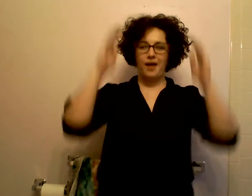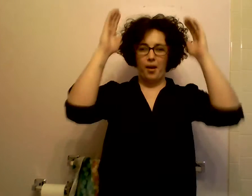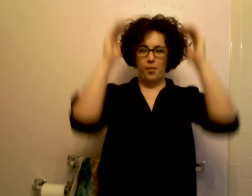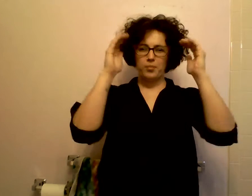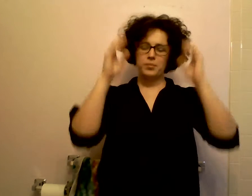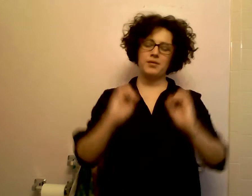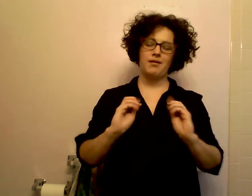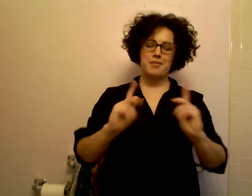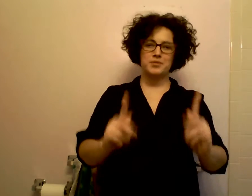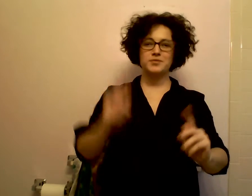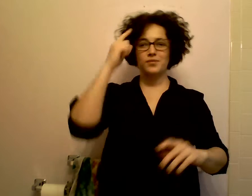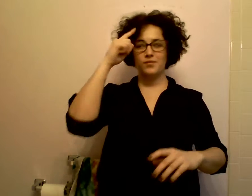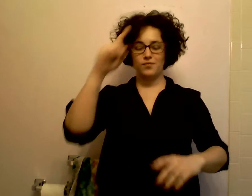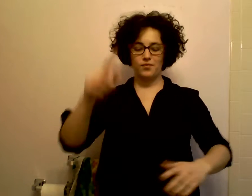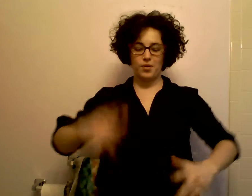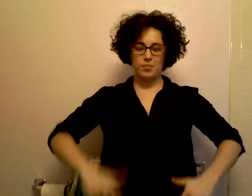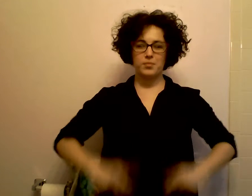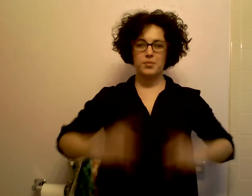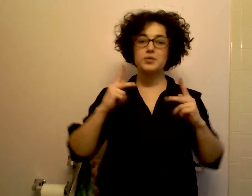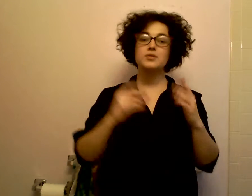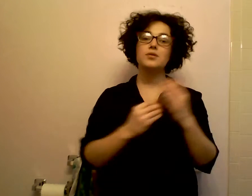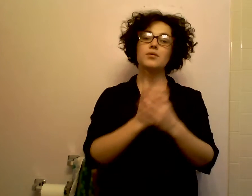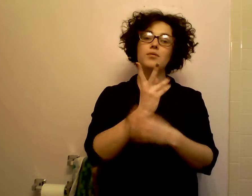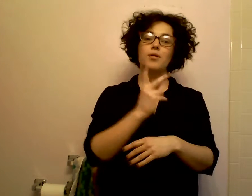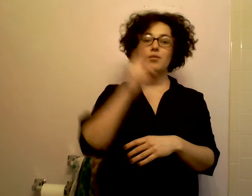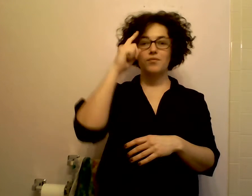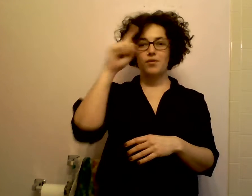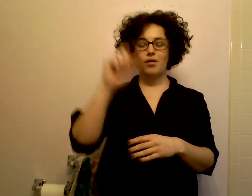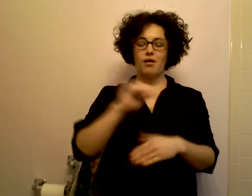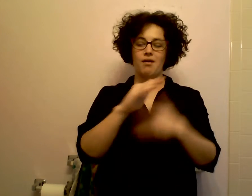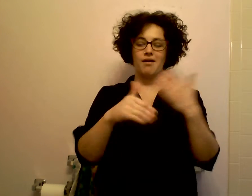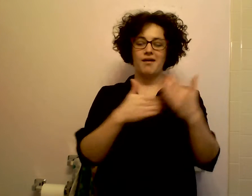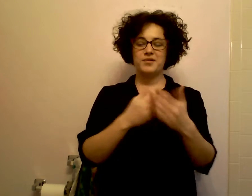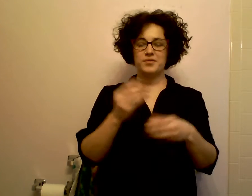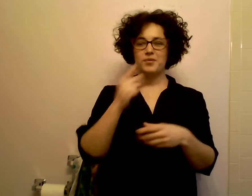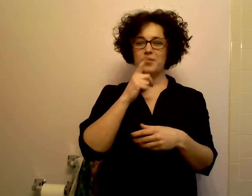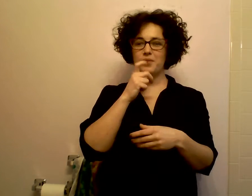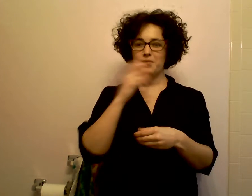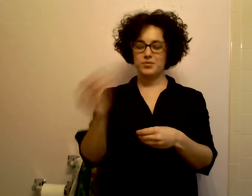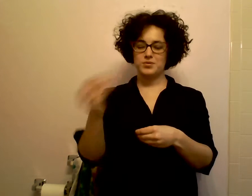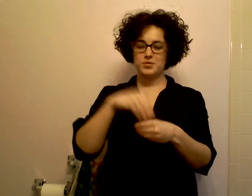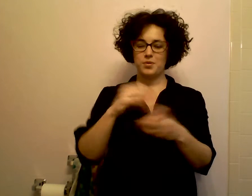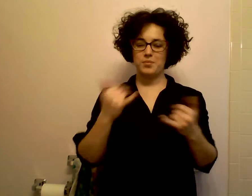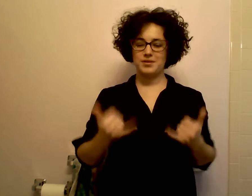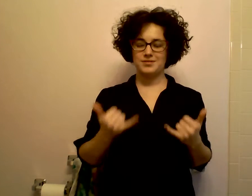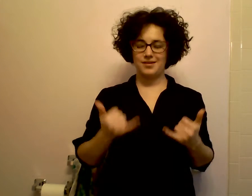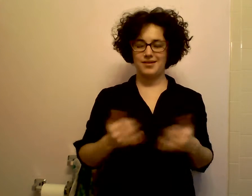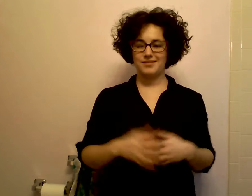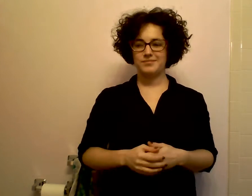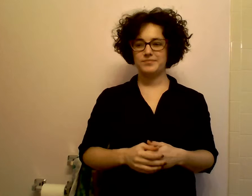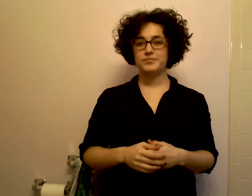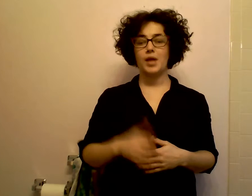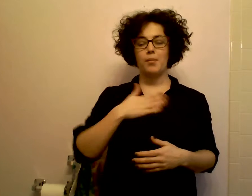opportunity for personal growth to all who join me today. My name is Jenna Castle, and in my life, I've assumed